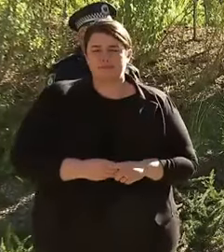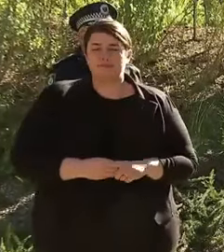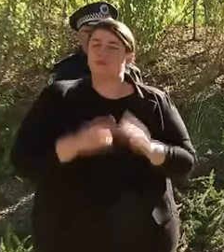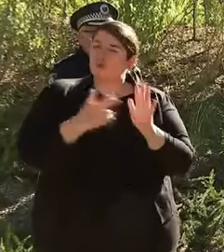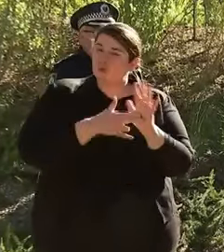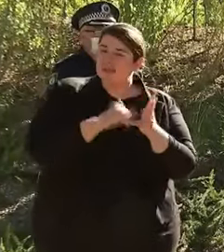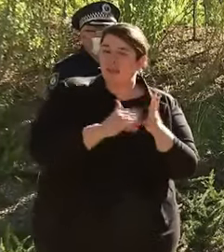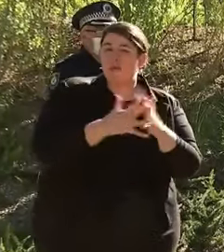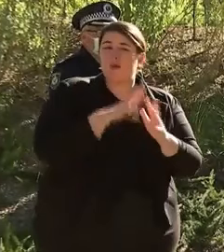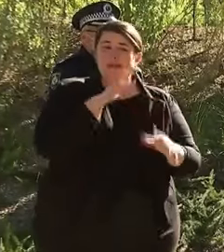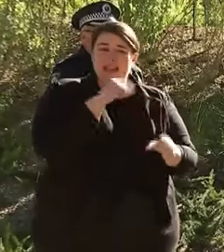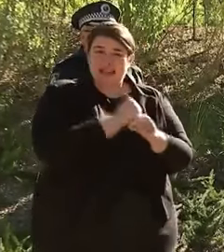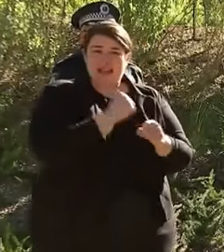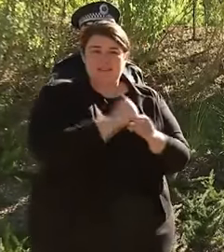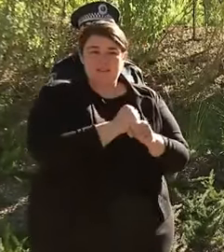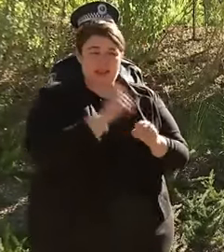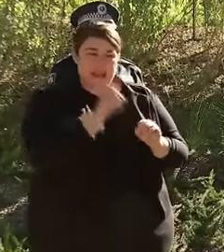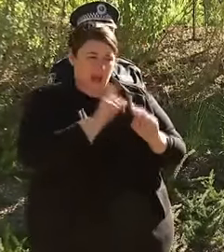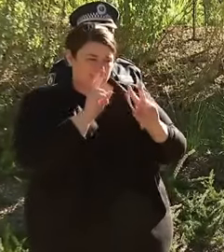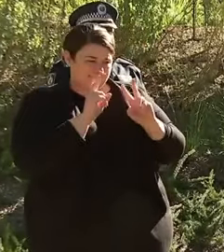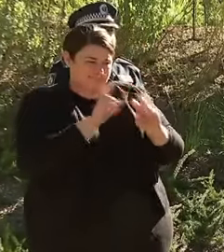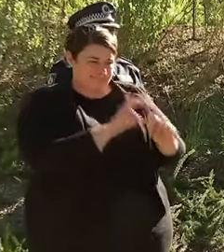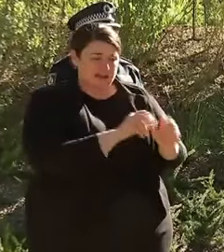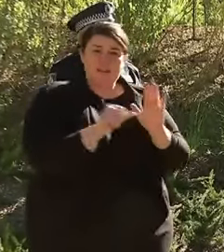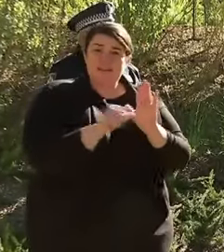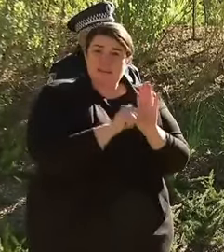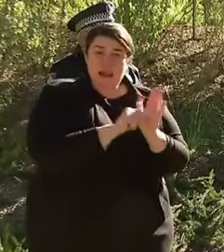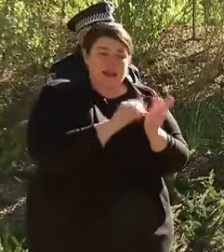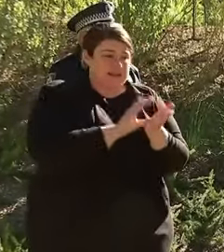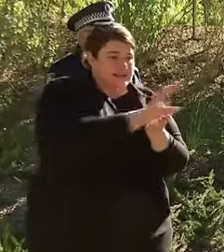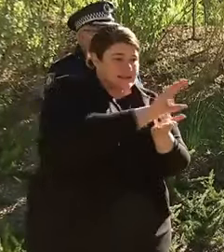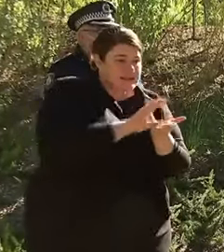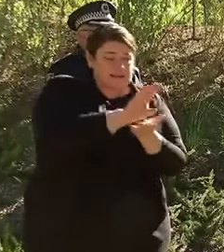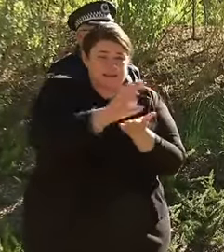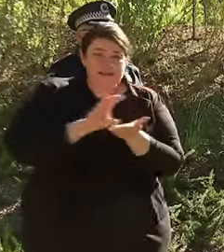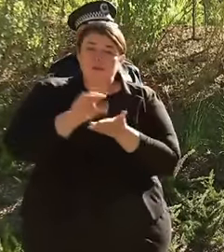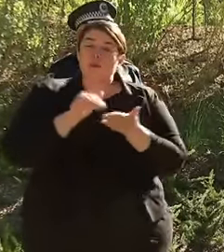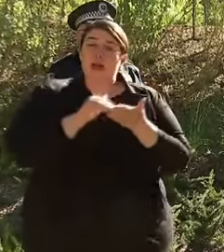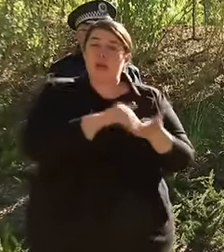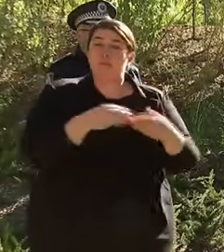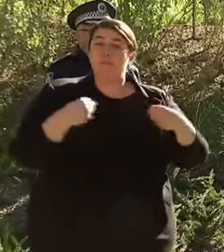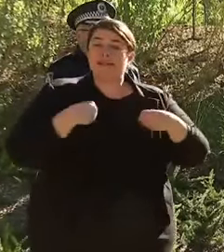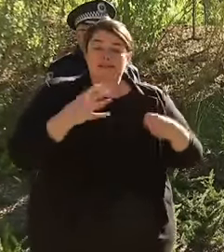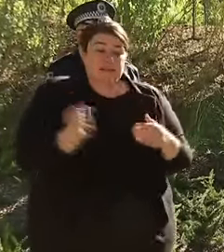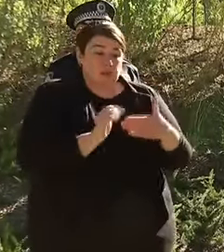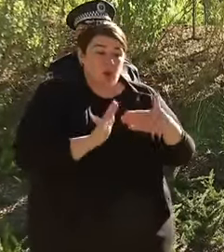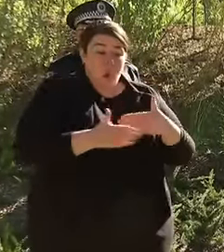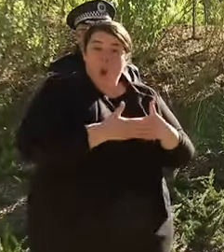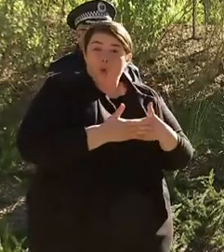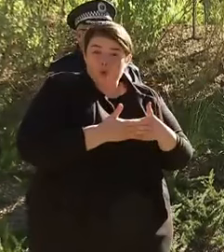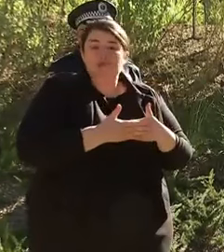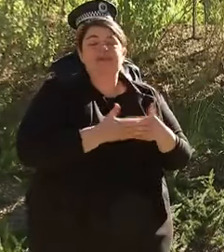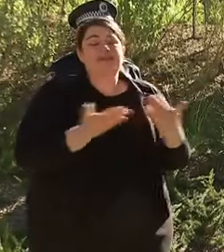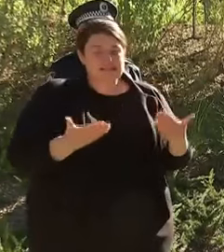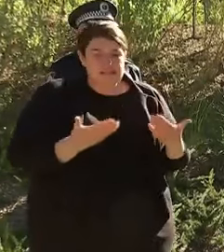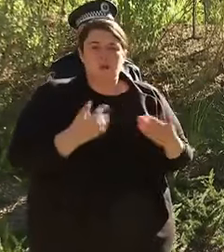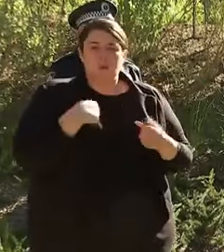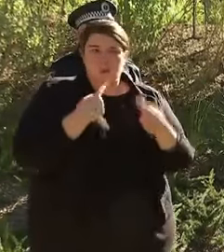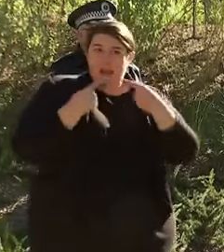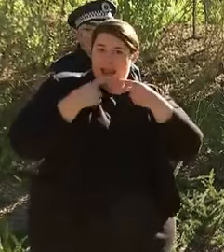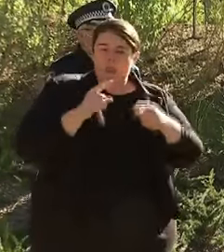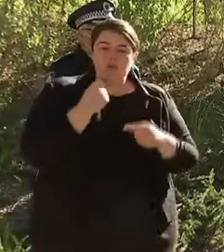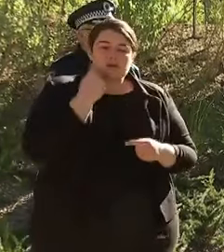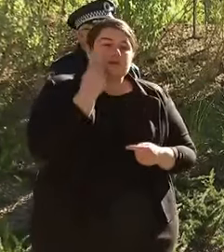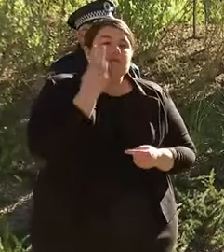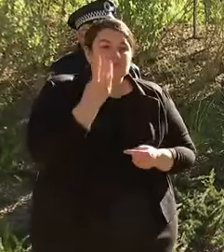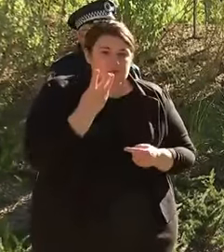government is working on a package to provide support to businesses, and that will be announced in the next few days, and we'll be